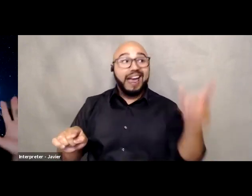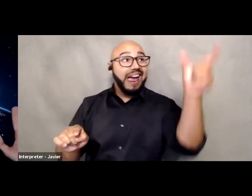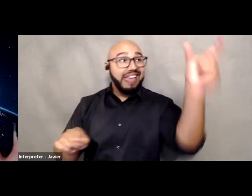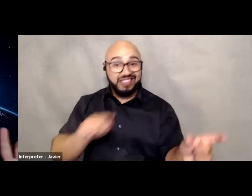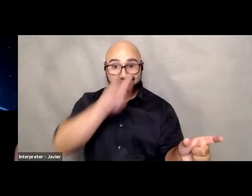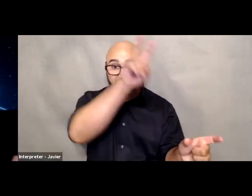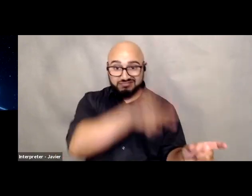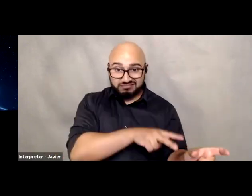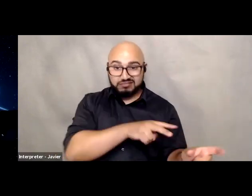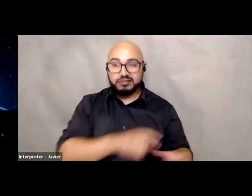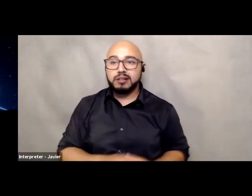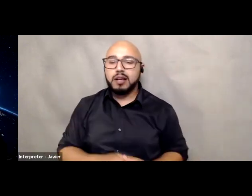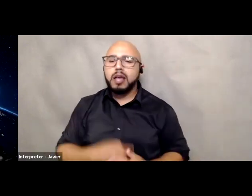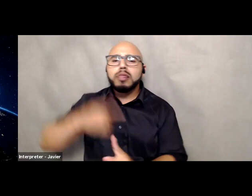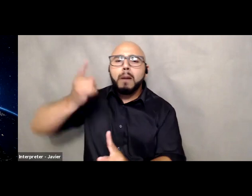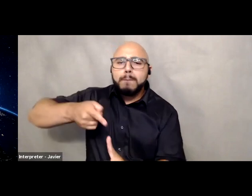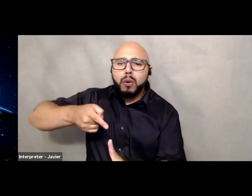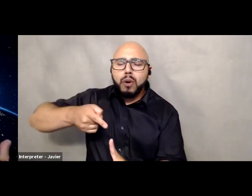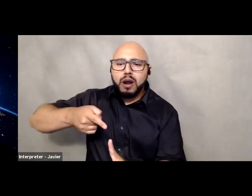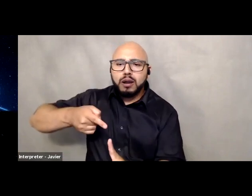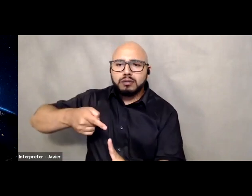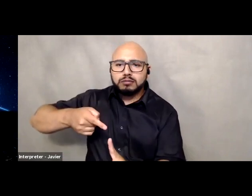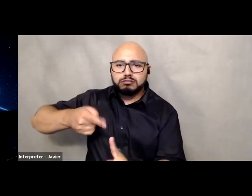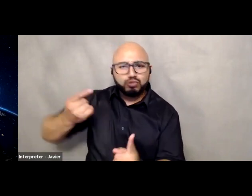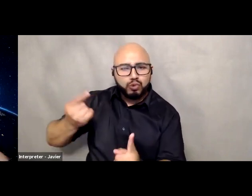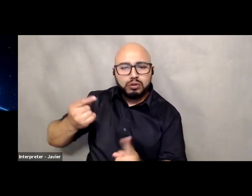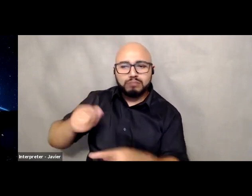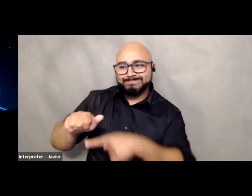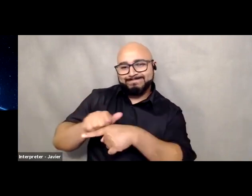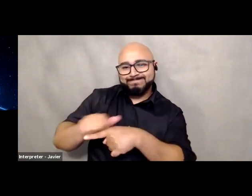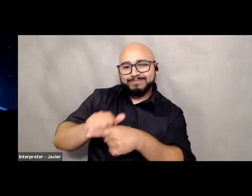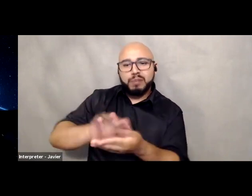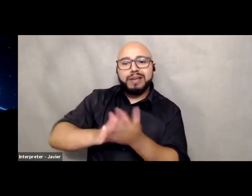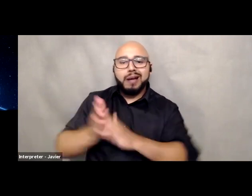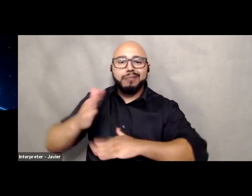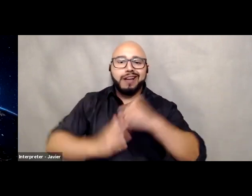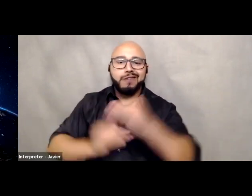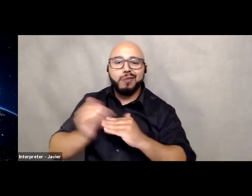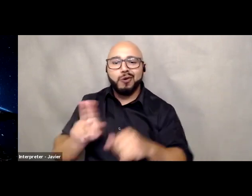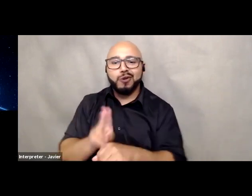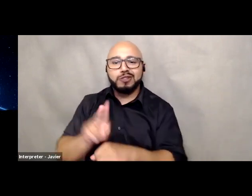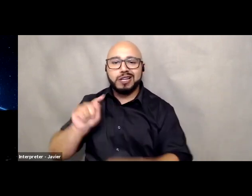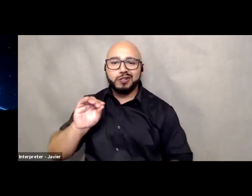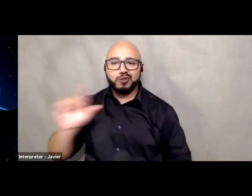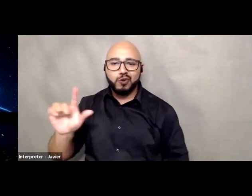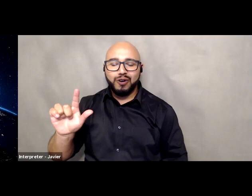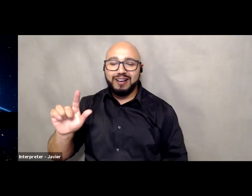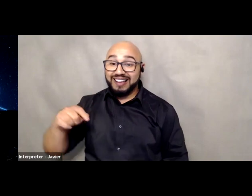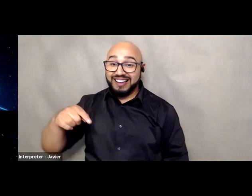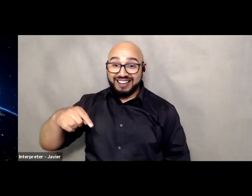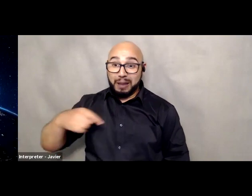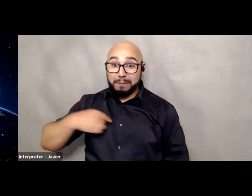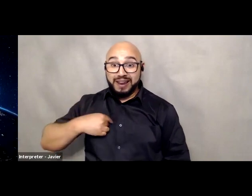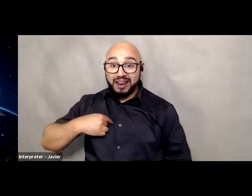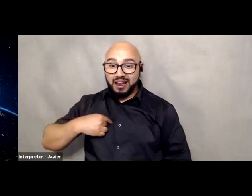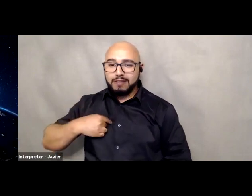point of all of this is for you to get comfortable using the tools. This is not a test. I don't care